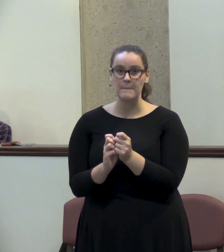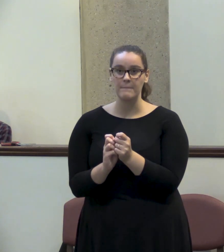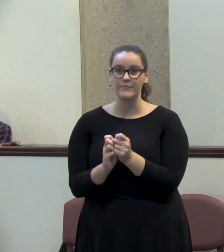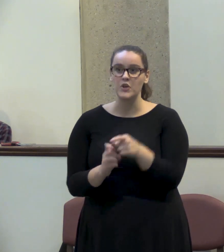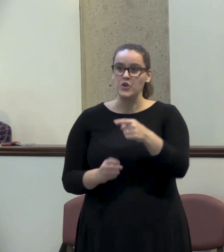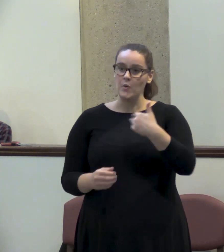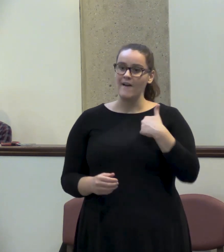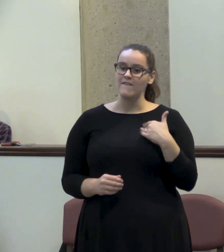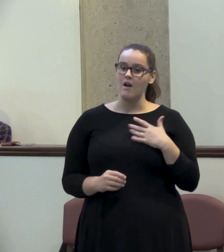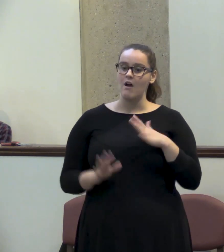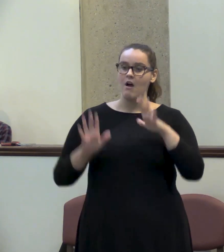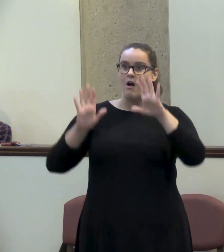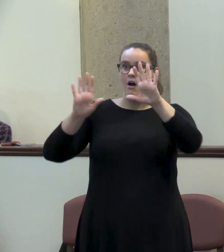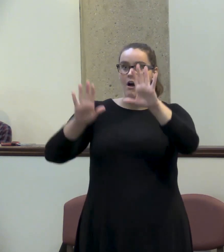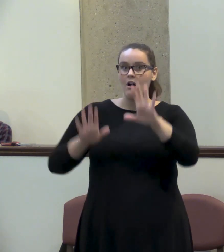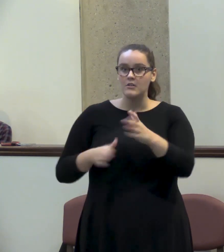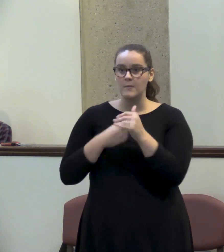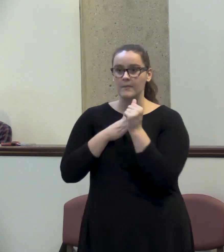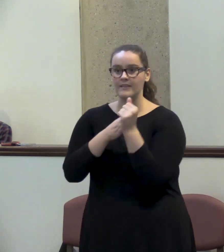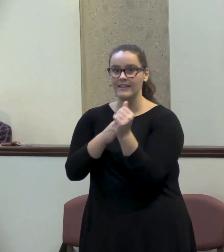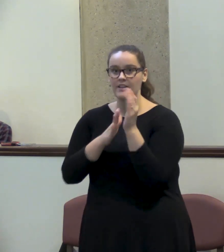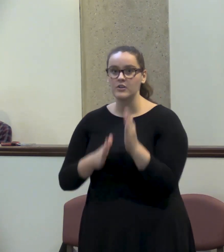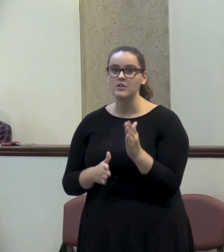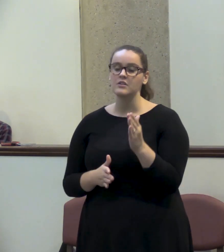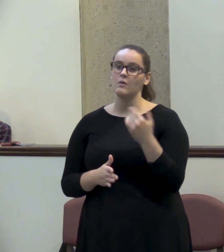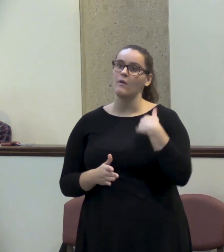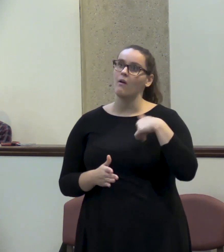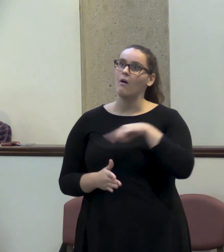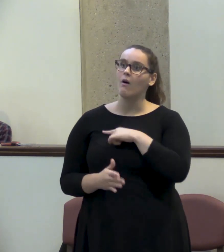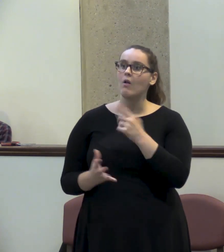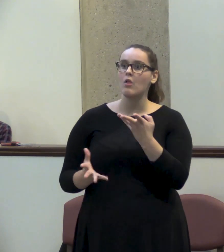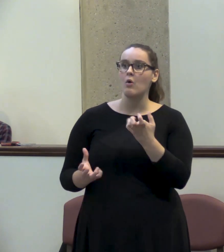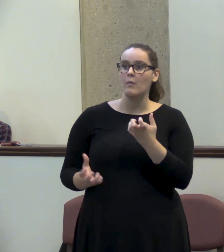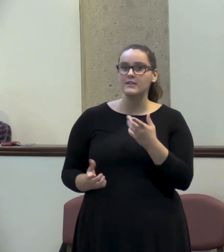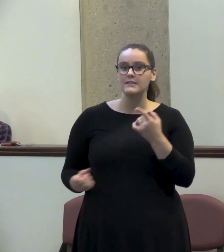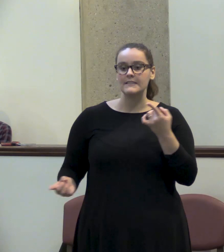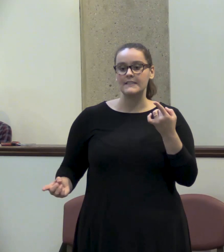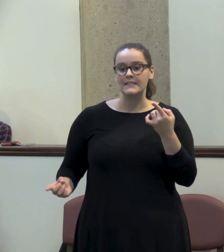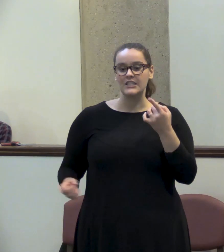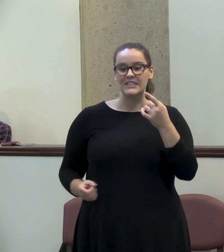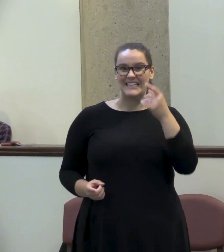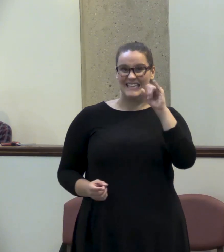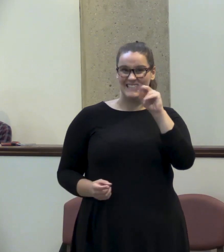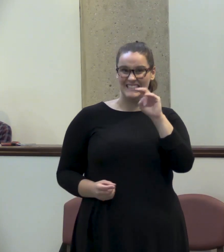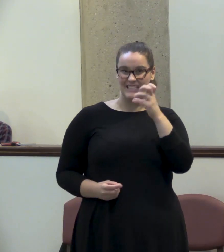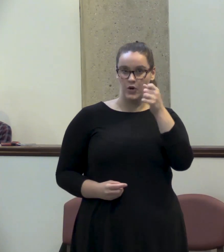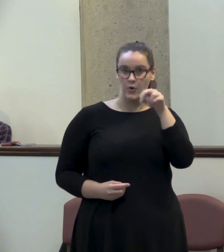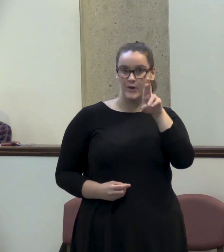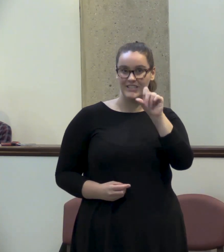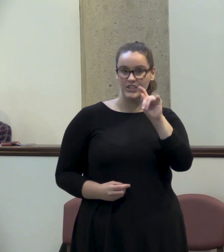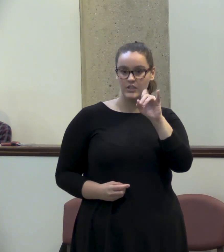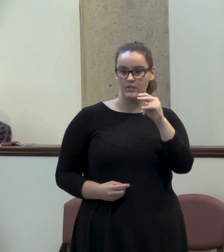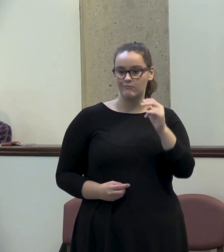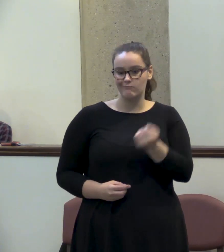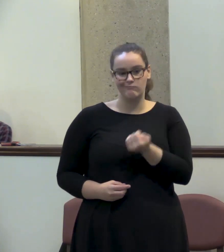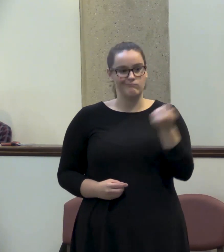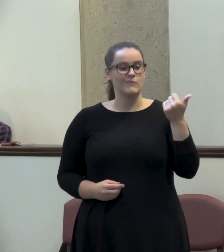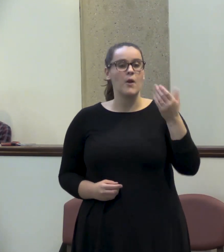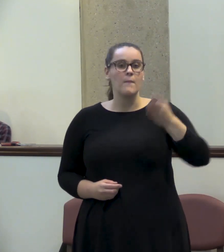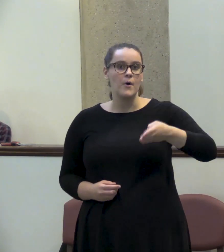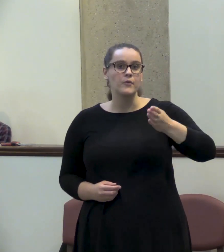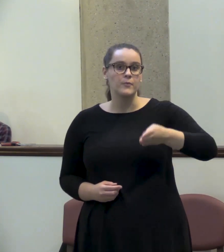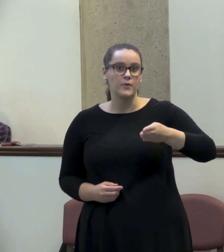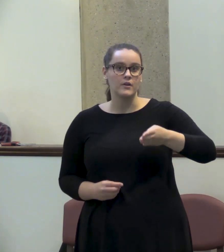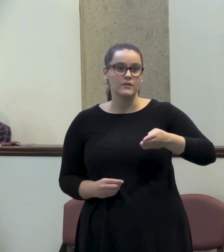You have amazing leaders here, and we all want to see trash incineration out of Baltimore, and specifically we